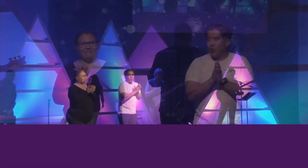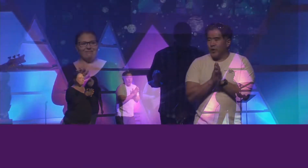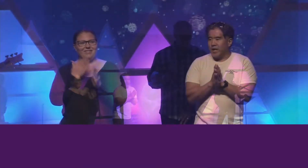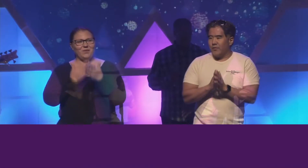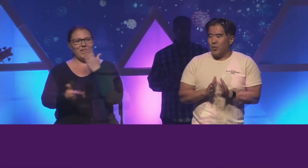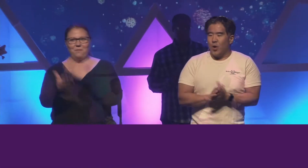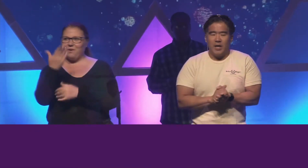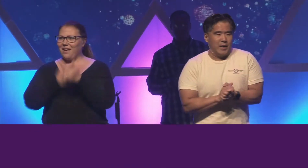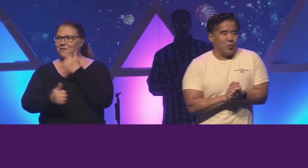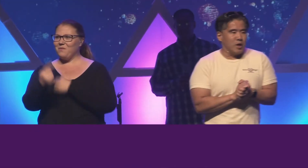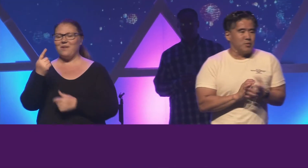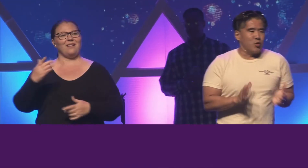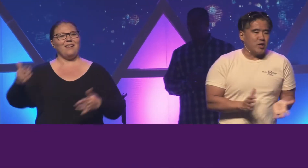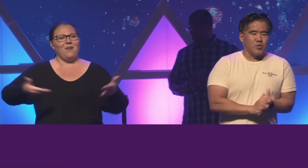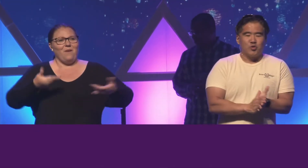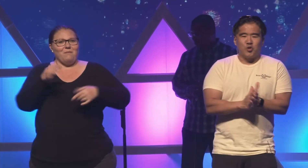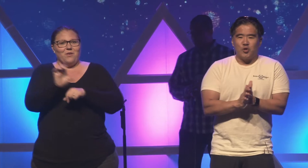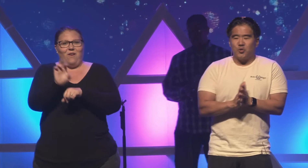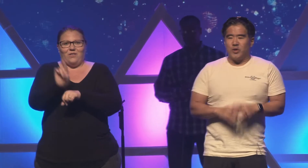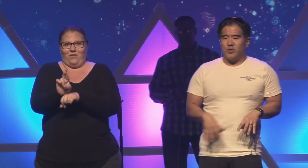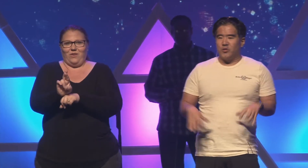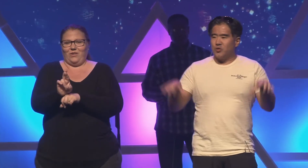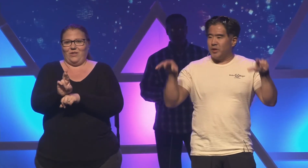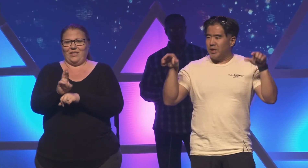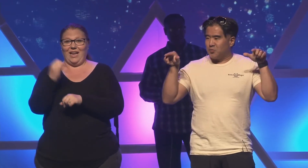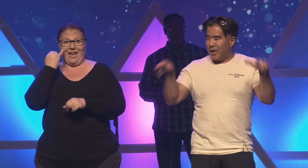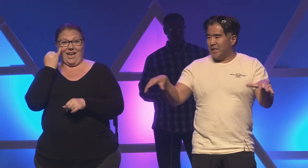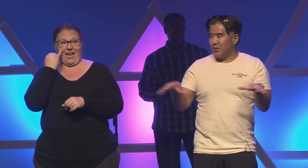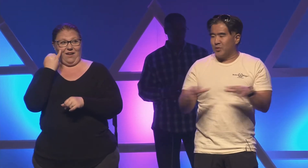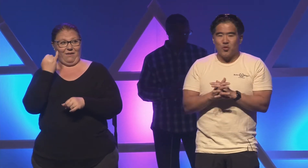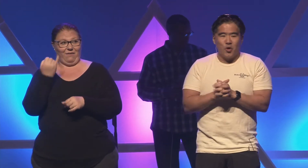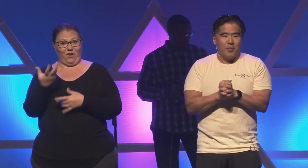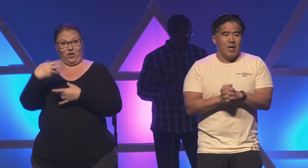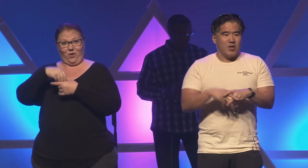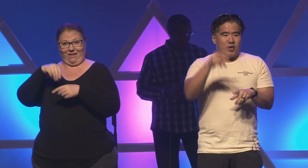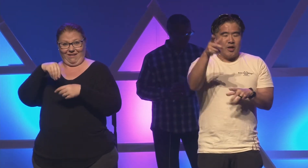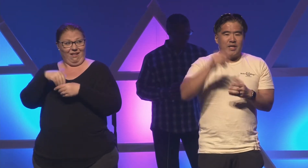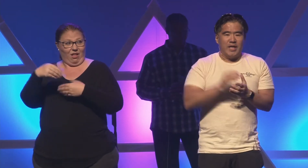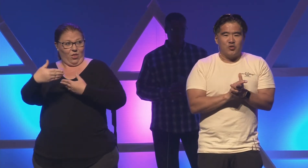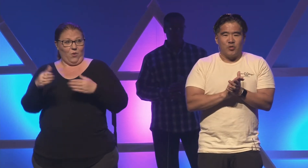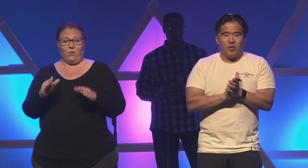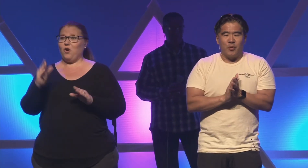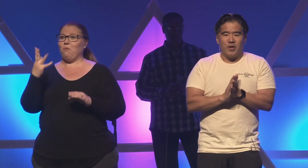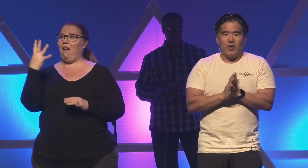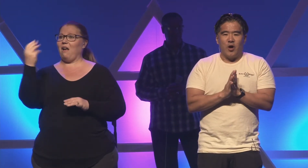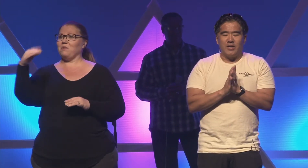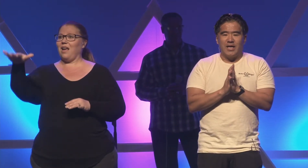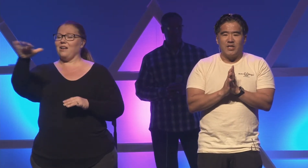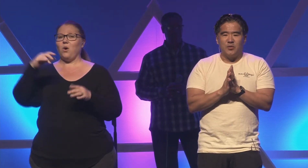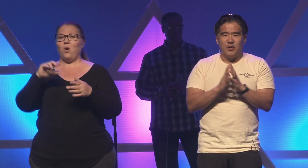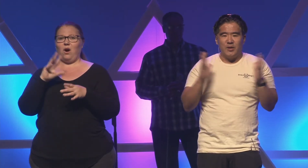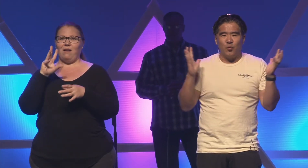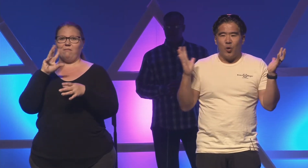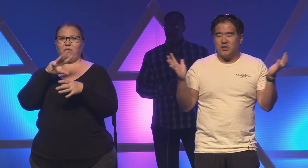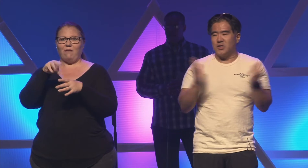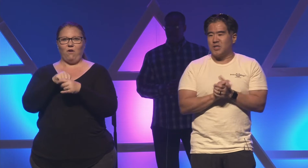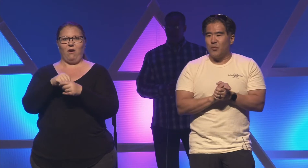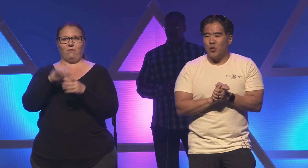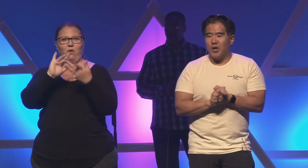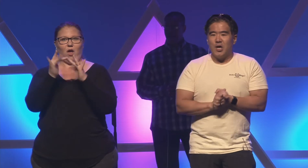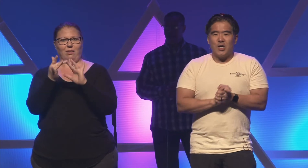Well, good morning, everyone, and welcome to Crossroads Church. Whether you're joining us right here in the room, you're out in the atrium, or part of our online community